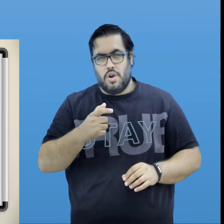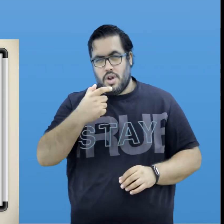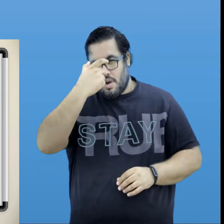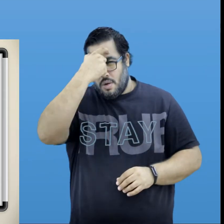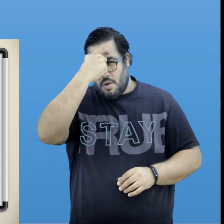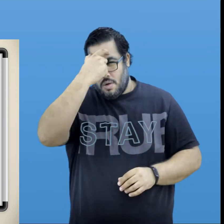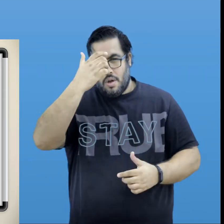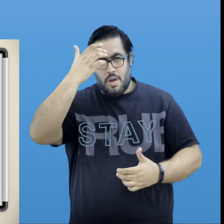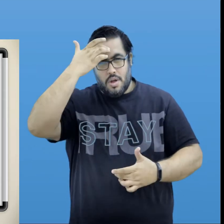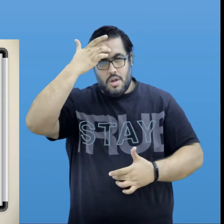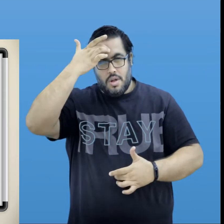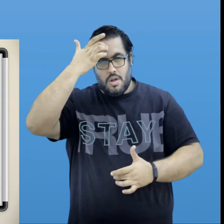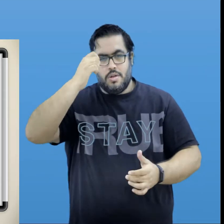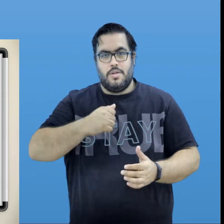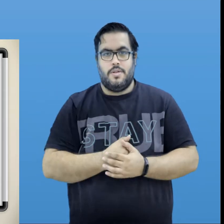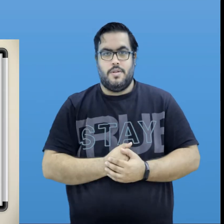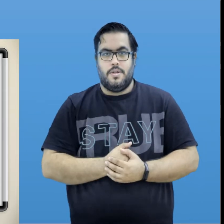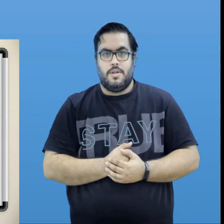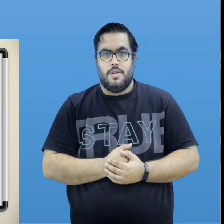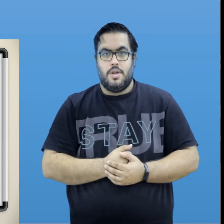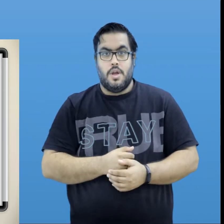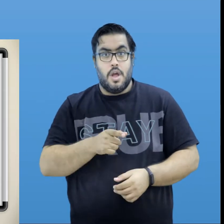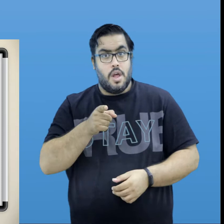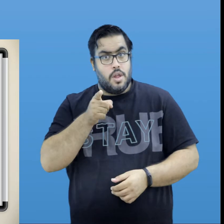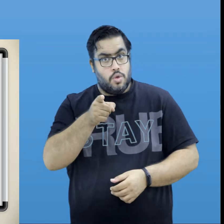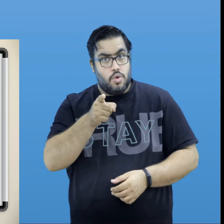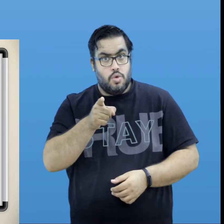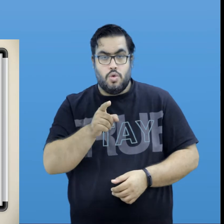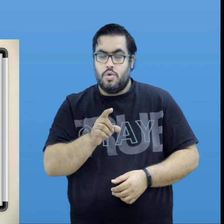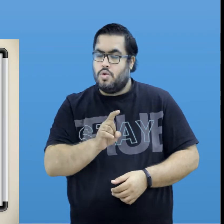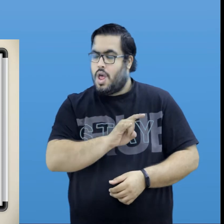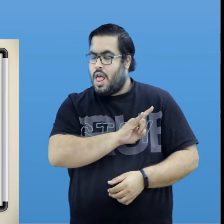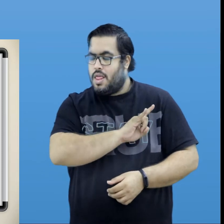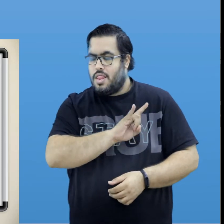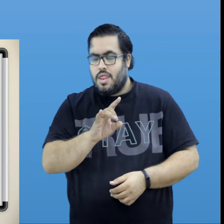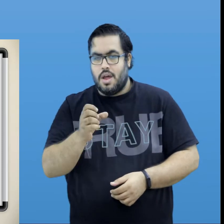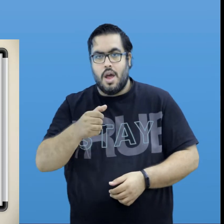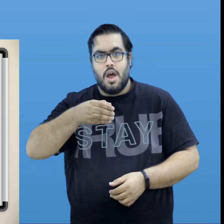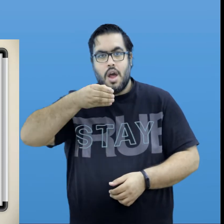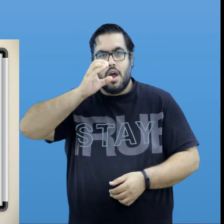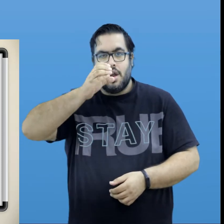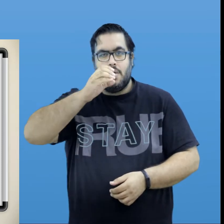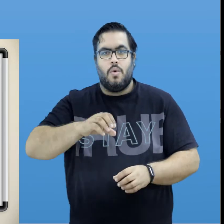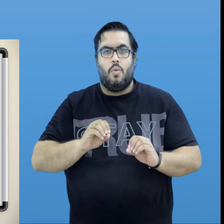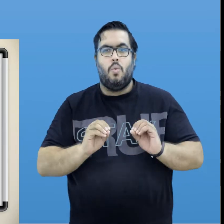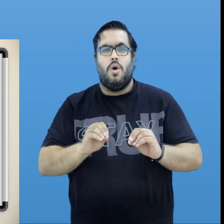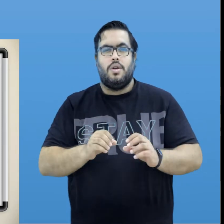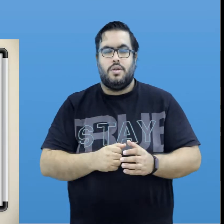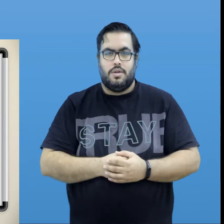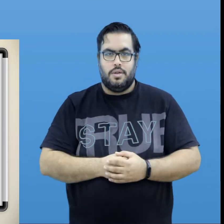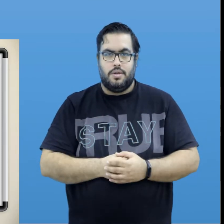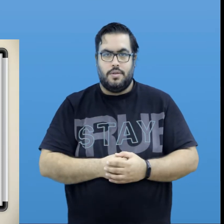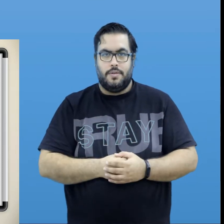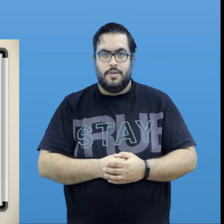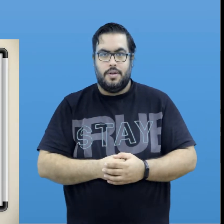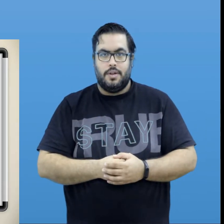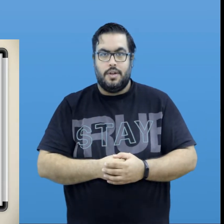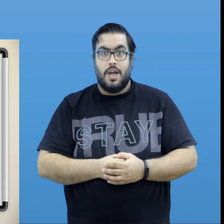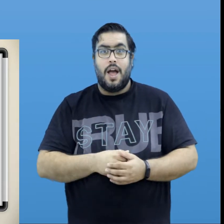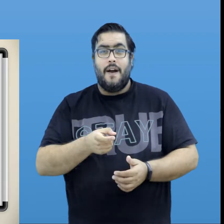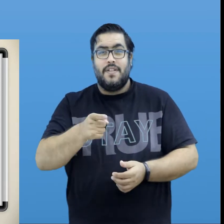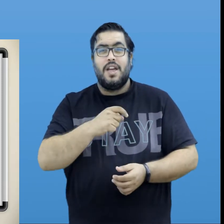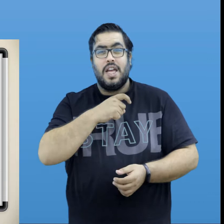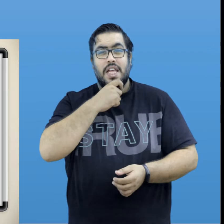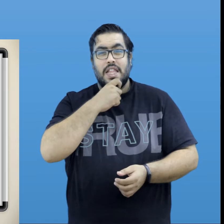but not least, your summary should not be off topic, meaning your summary should be related to the text and